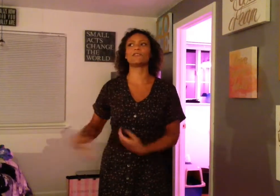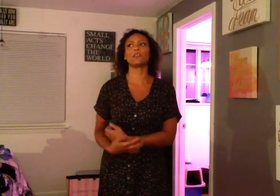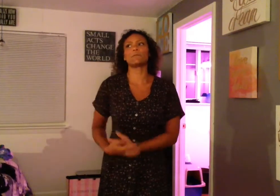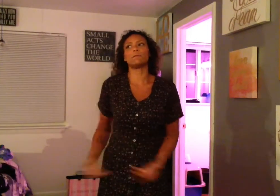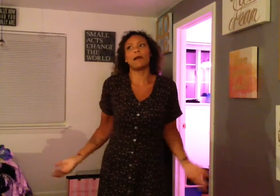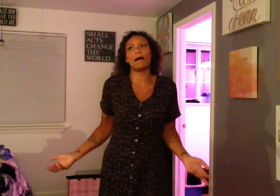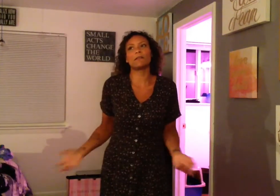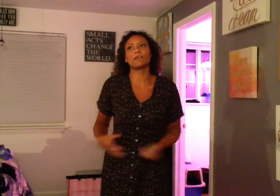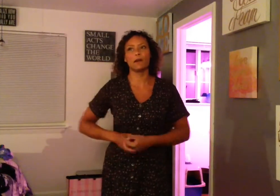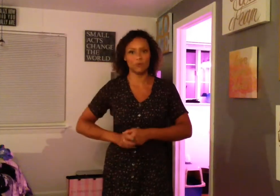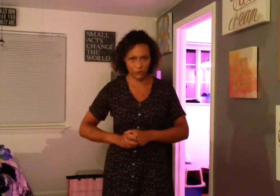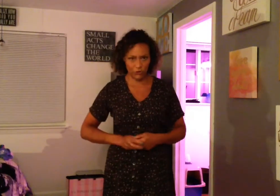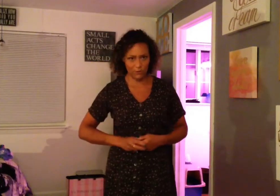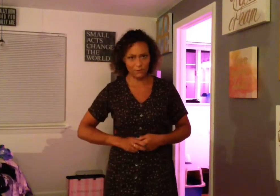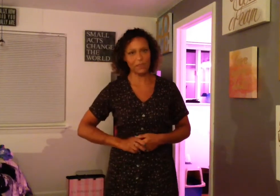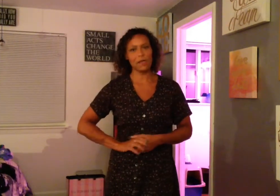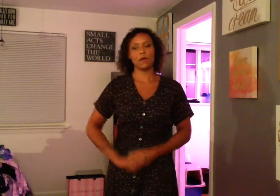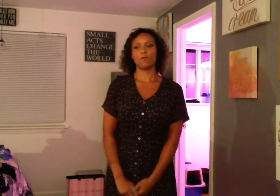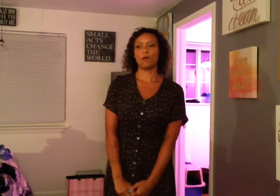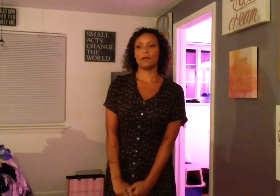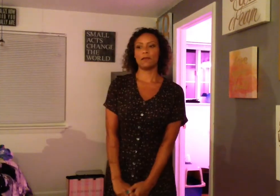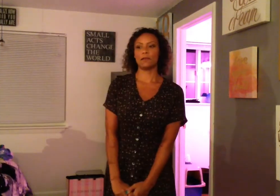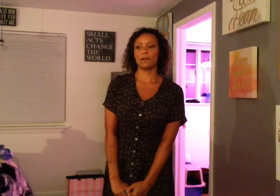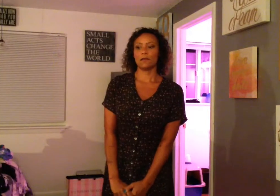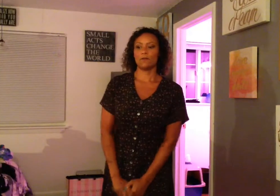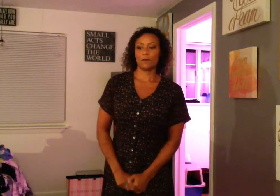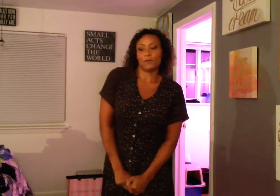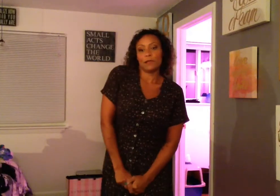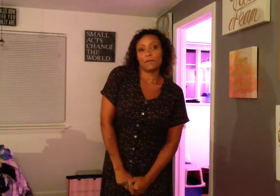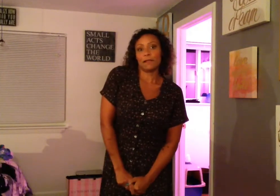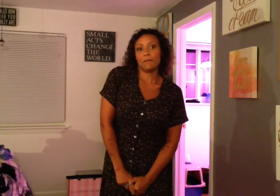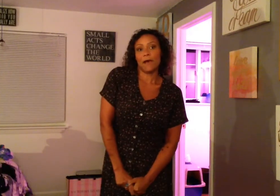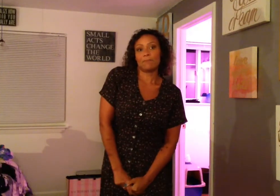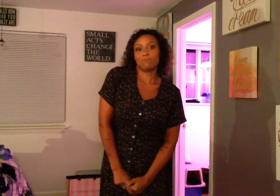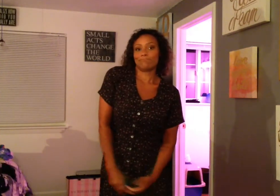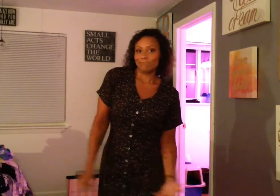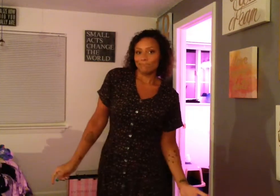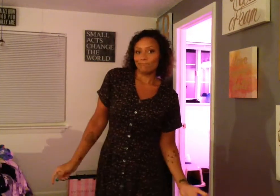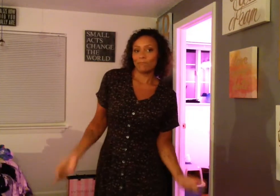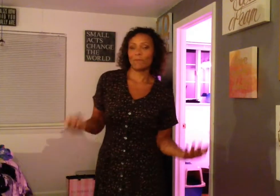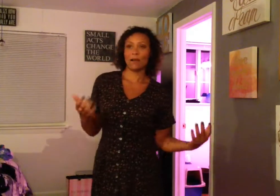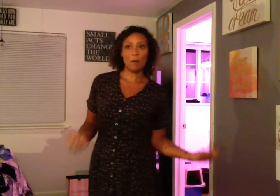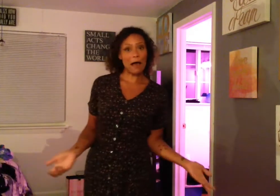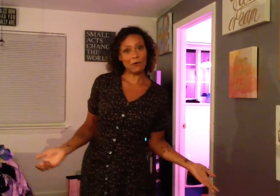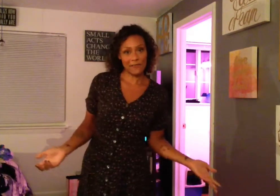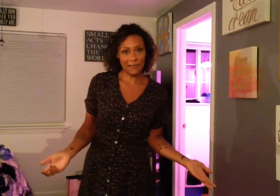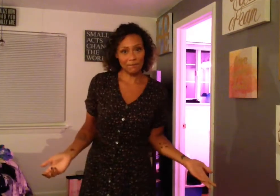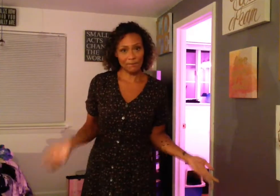just people having to come to terms with who they've really been. The hypocrisy